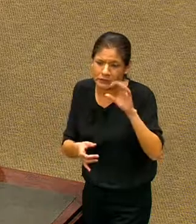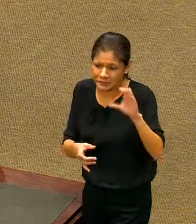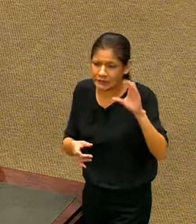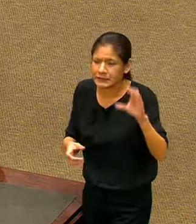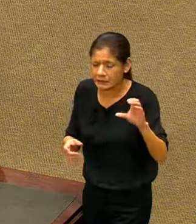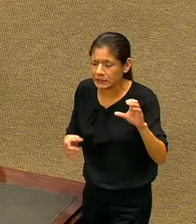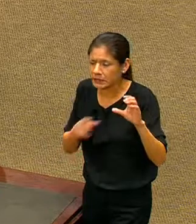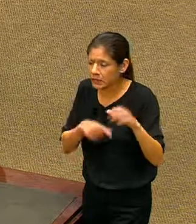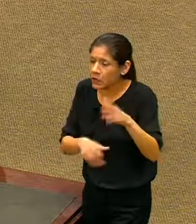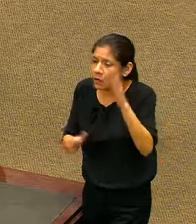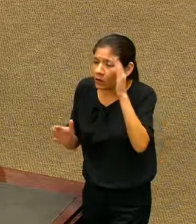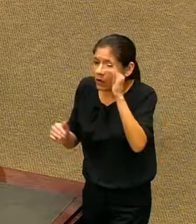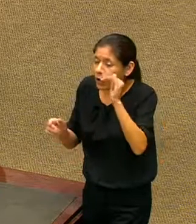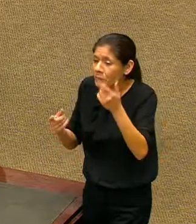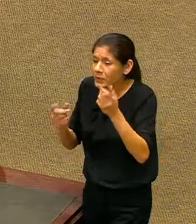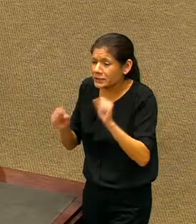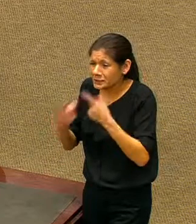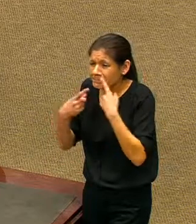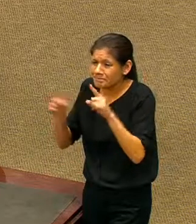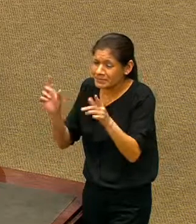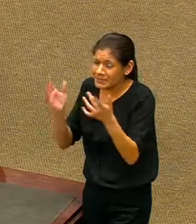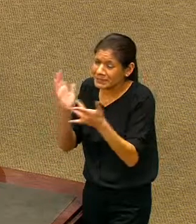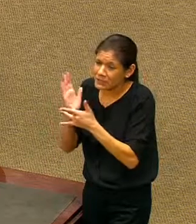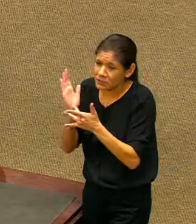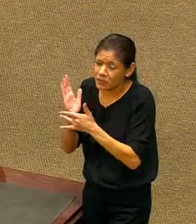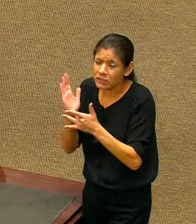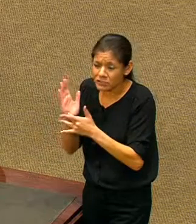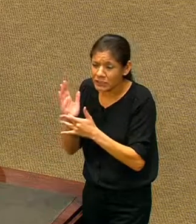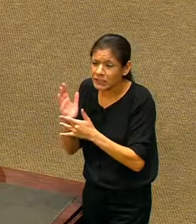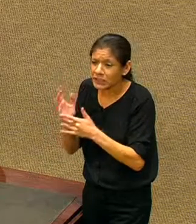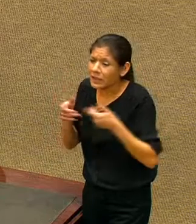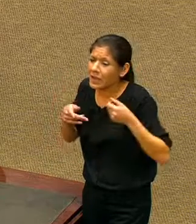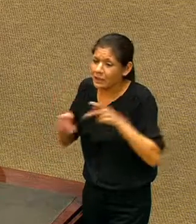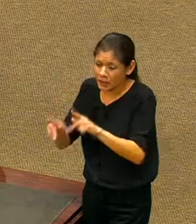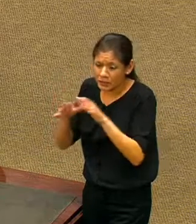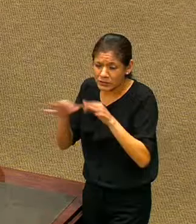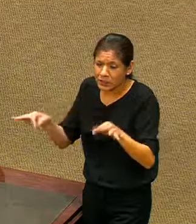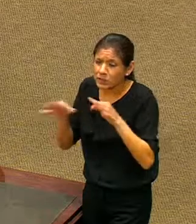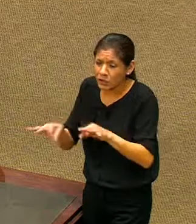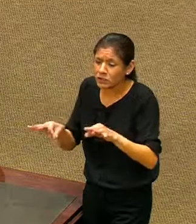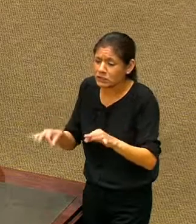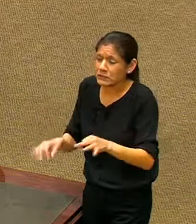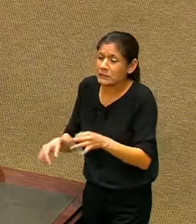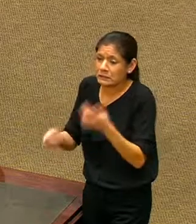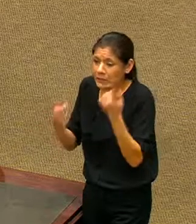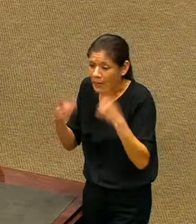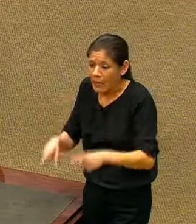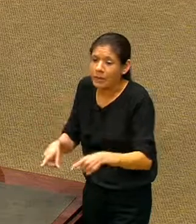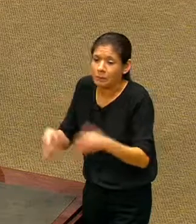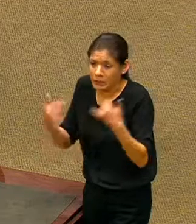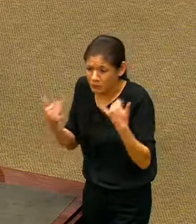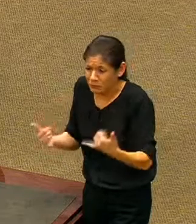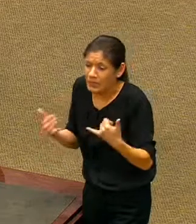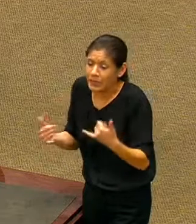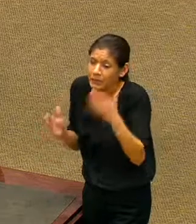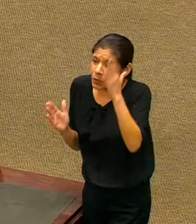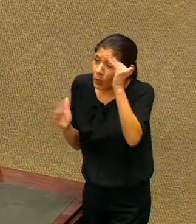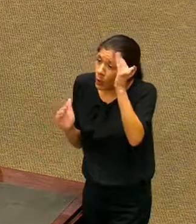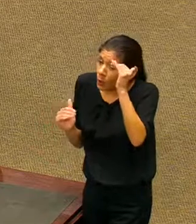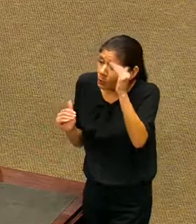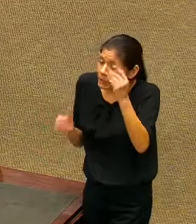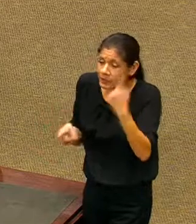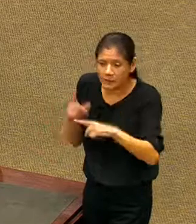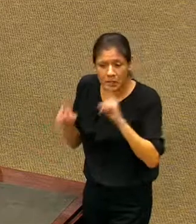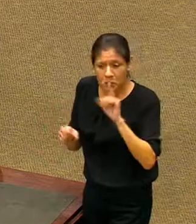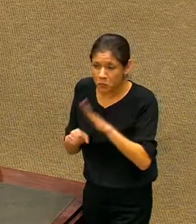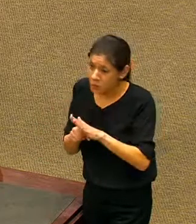hoping to achieve the technology that would allow that captioning to be real-time here in council chambers. Hoping, not